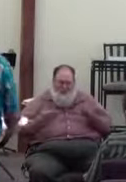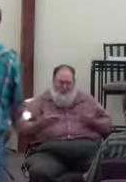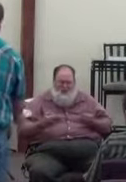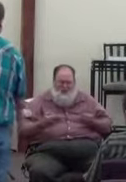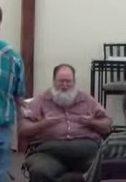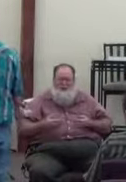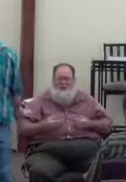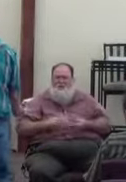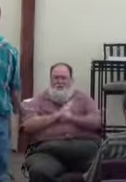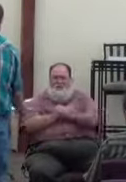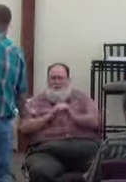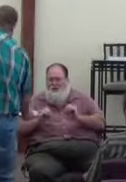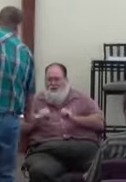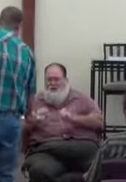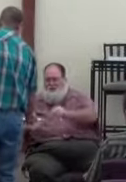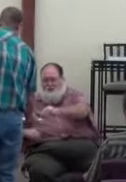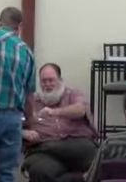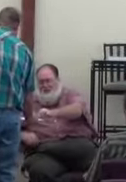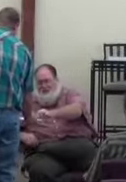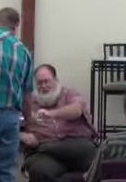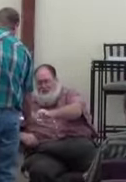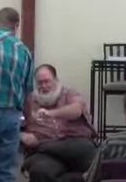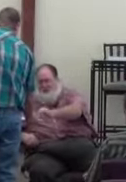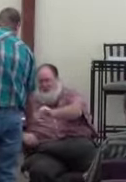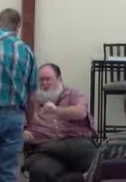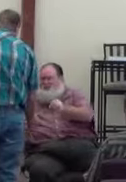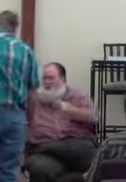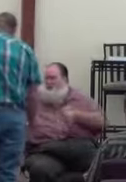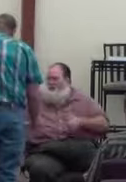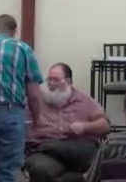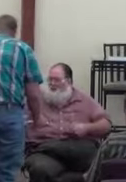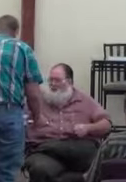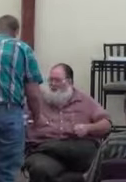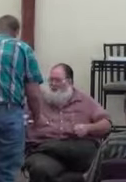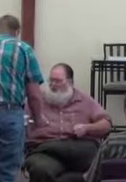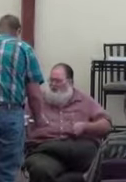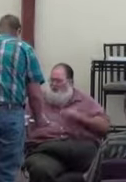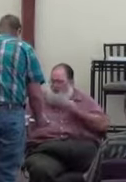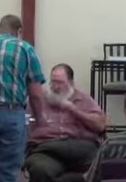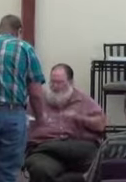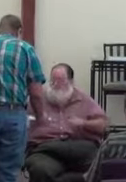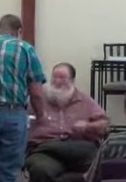Powerless, and we needed reconnected to the source.